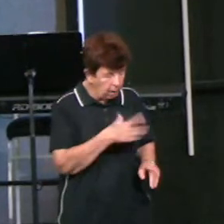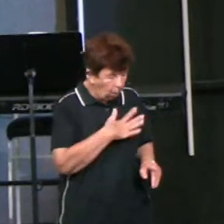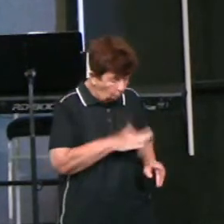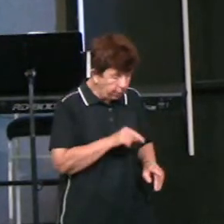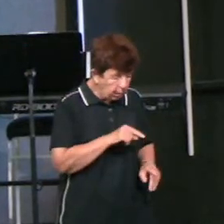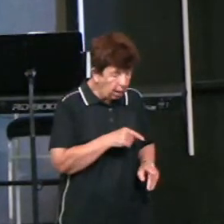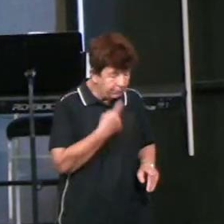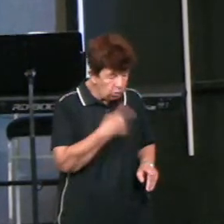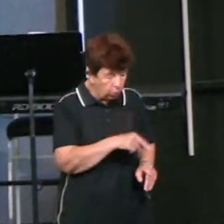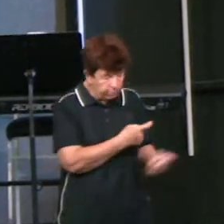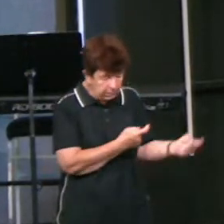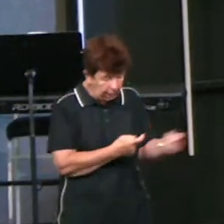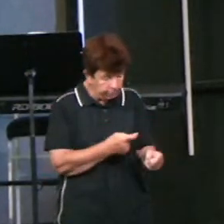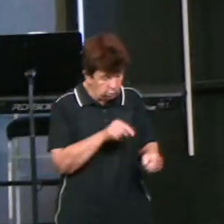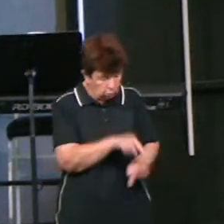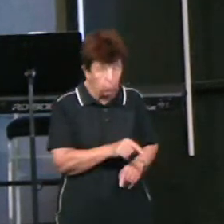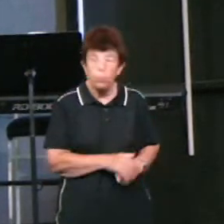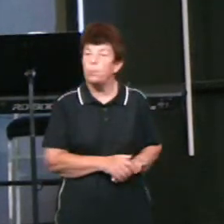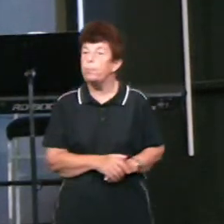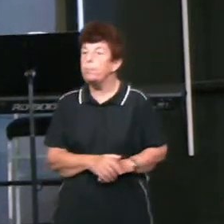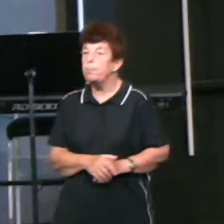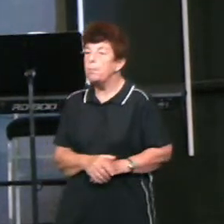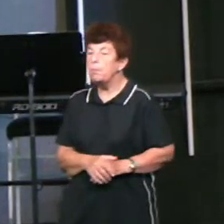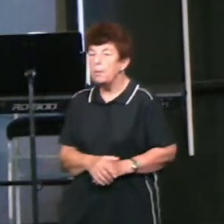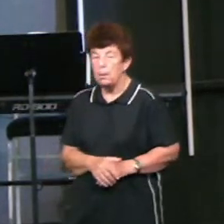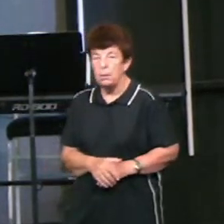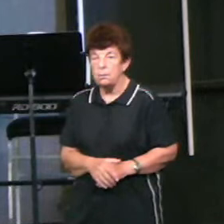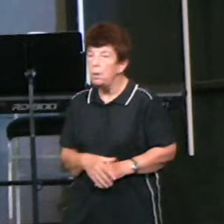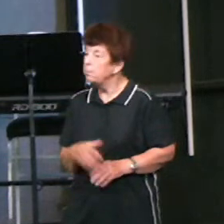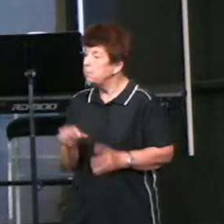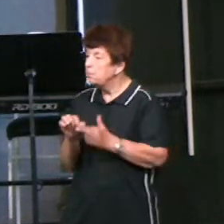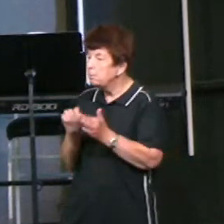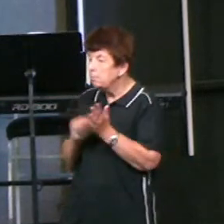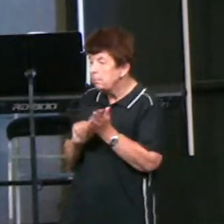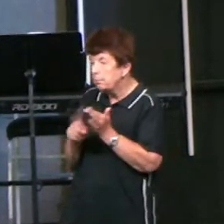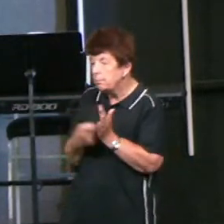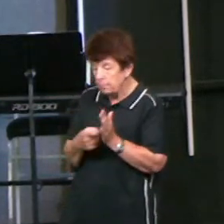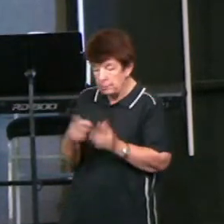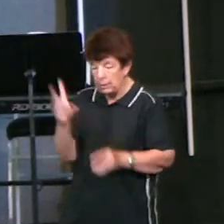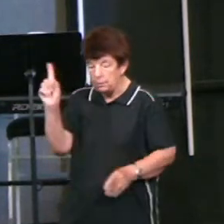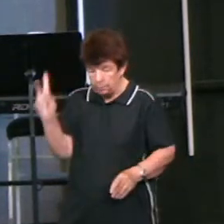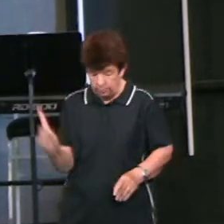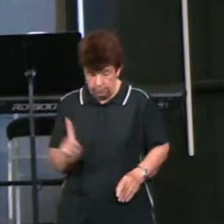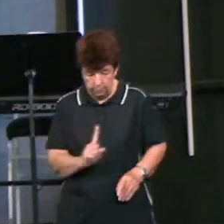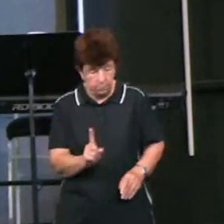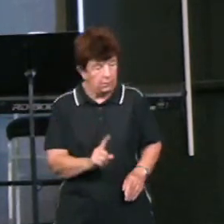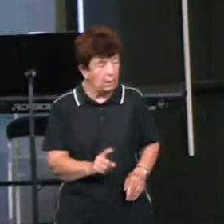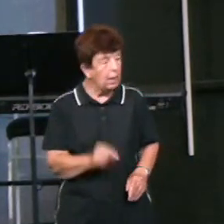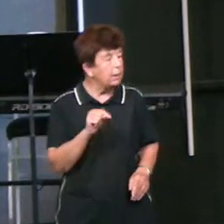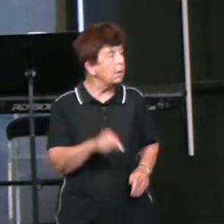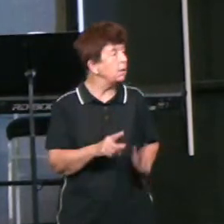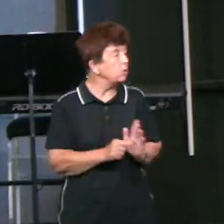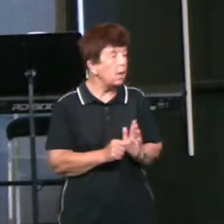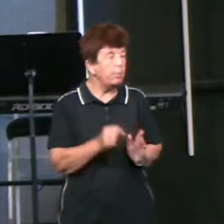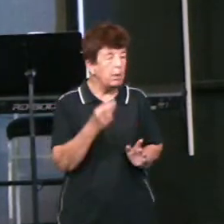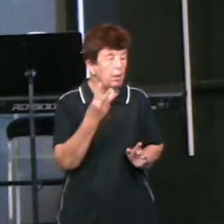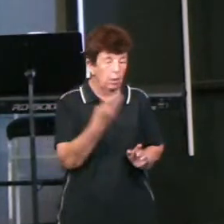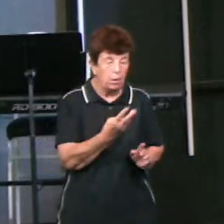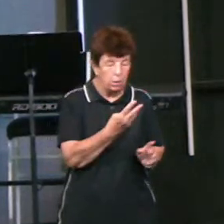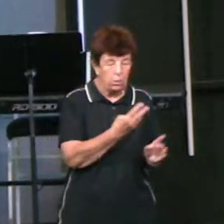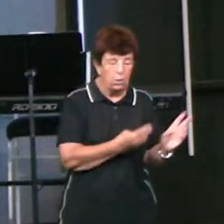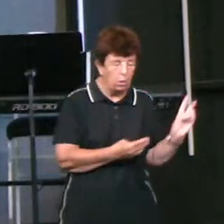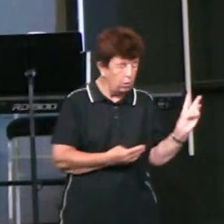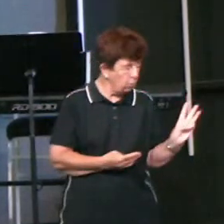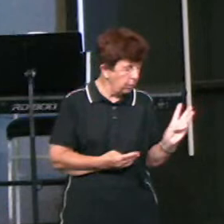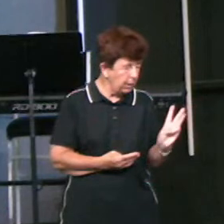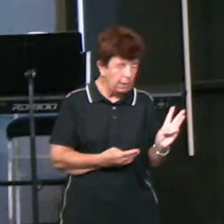them. And so here's Peter. He goes down, he goes to the gate. At this time, the two servants and the one